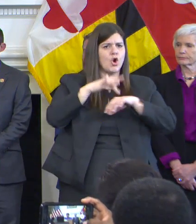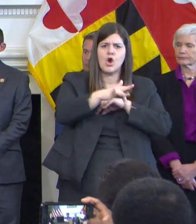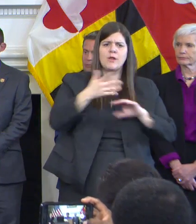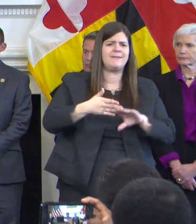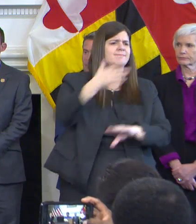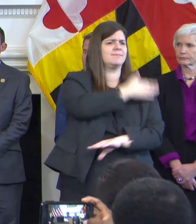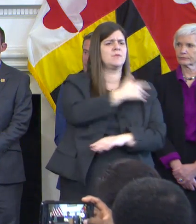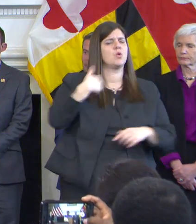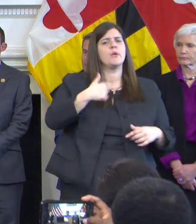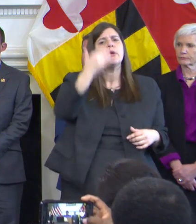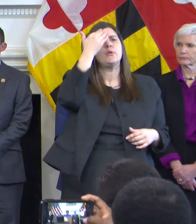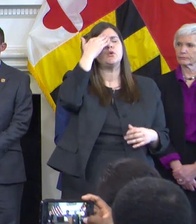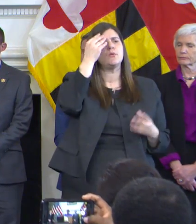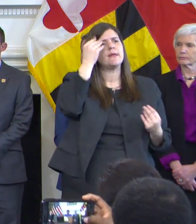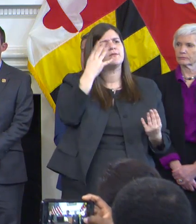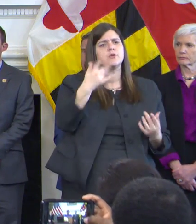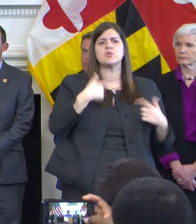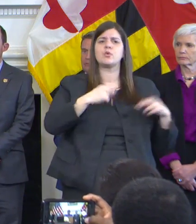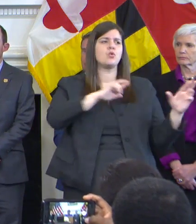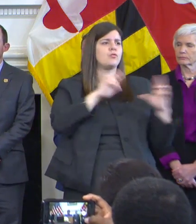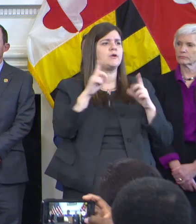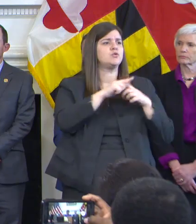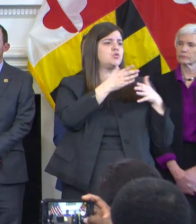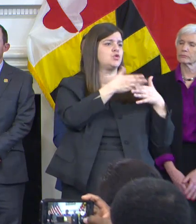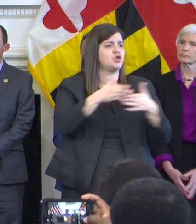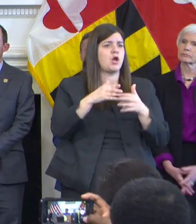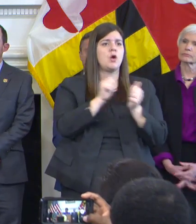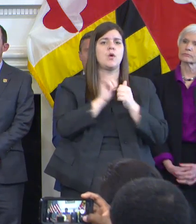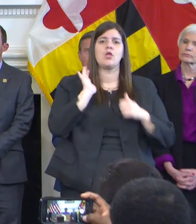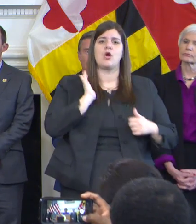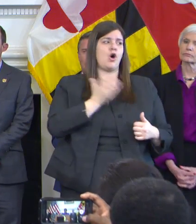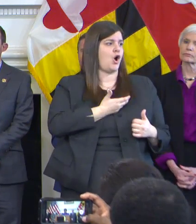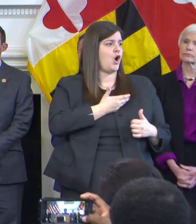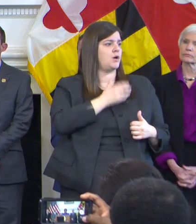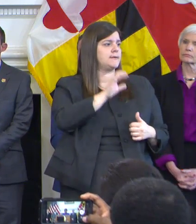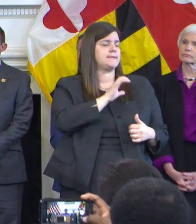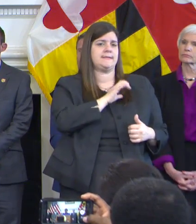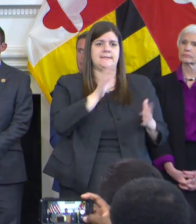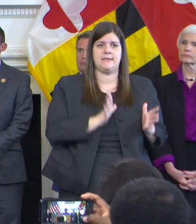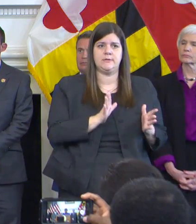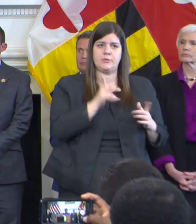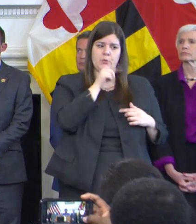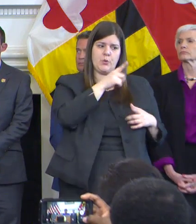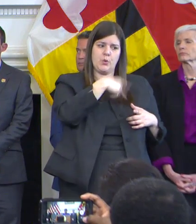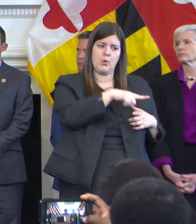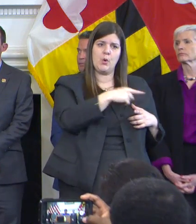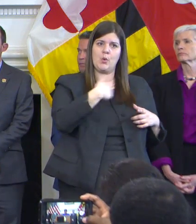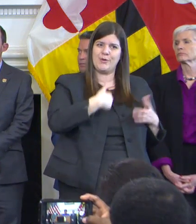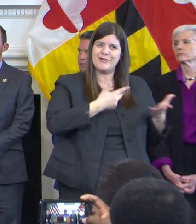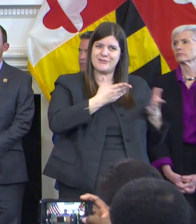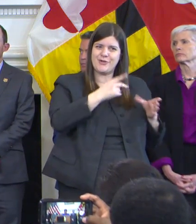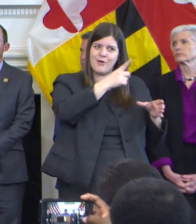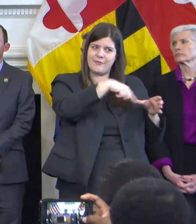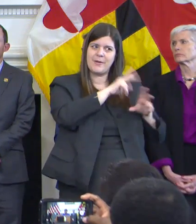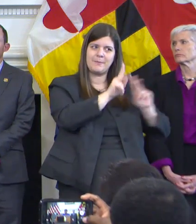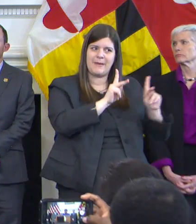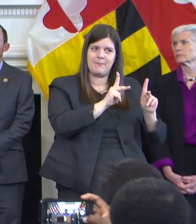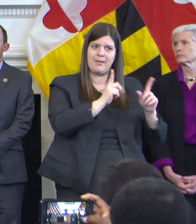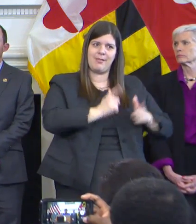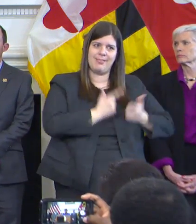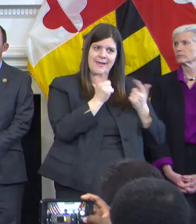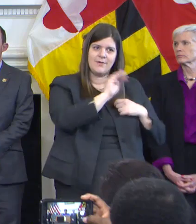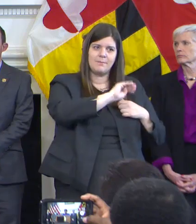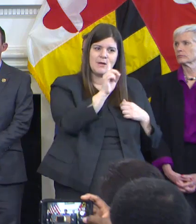well as constituents in which we all serve. And I think that's the best way to go. When changes were